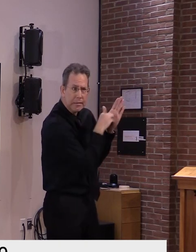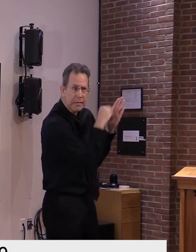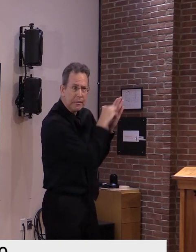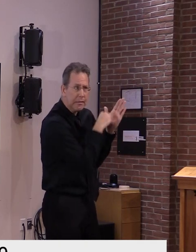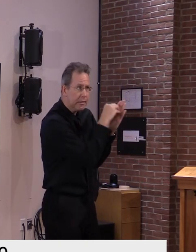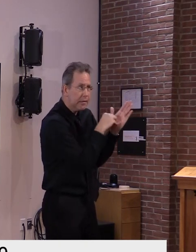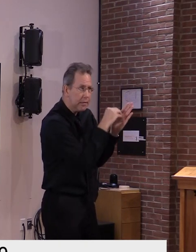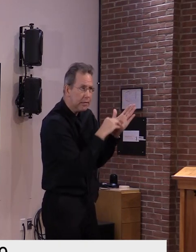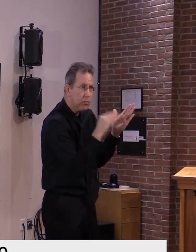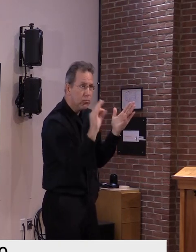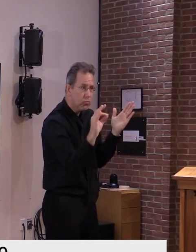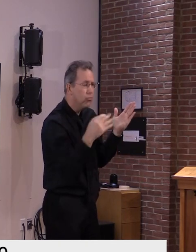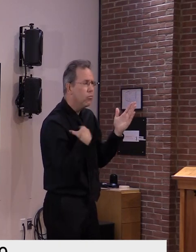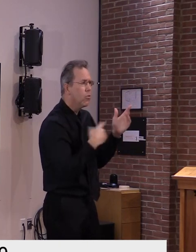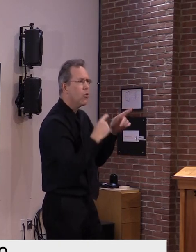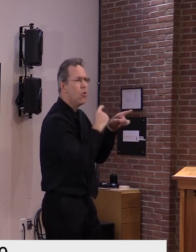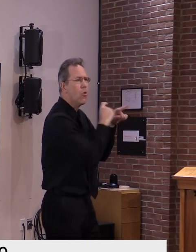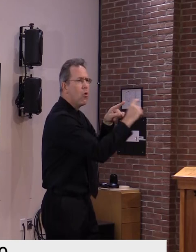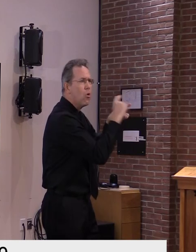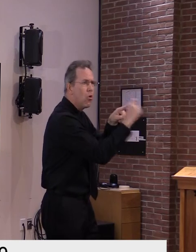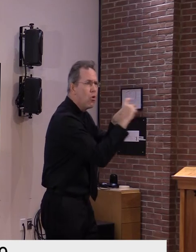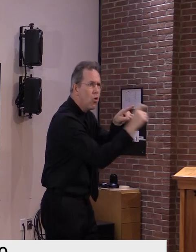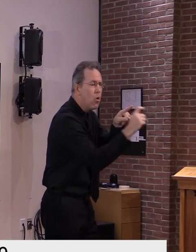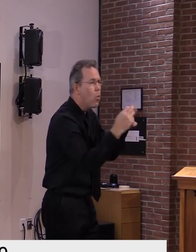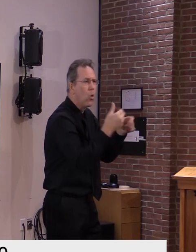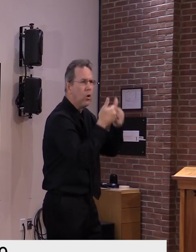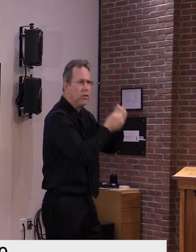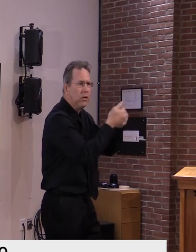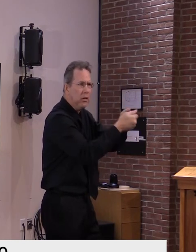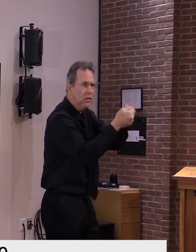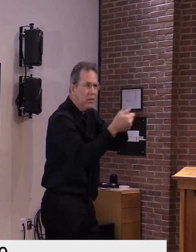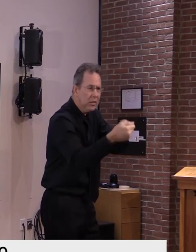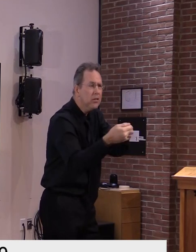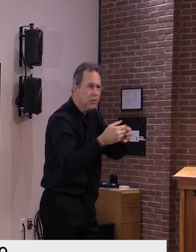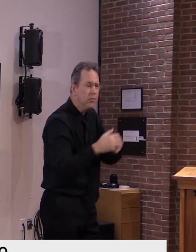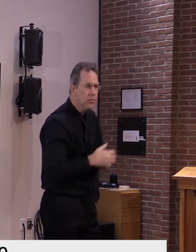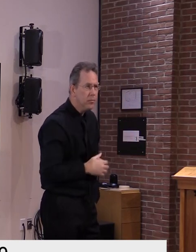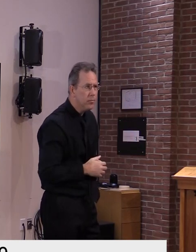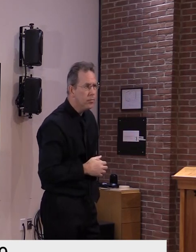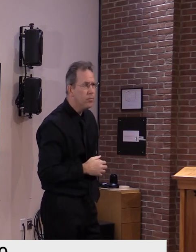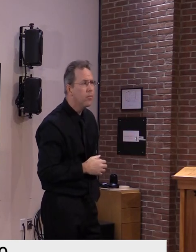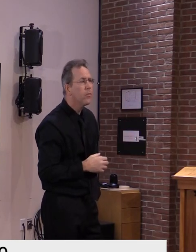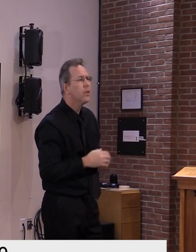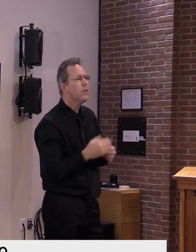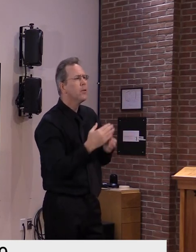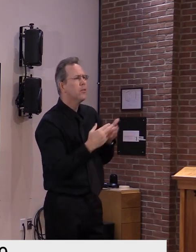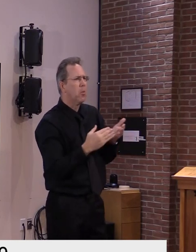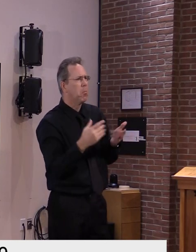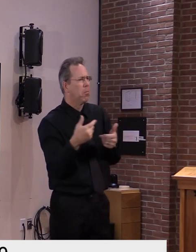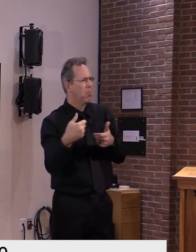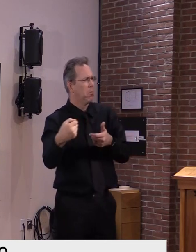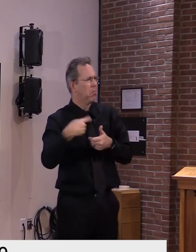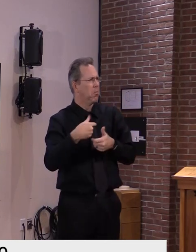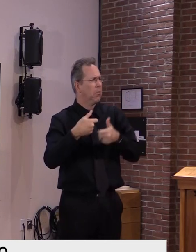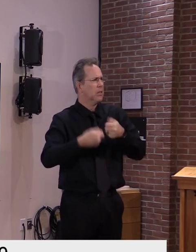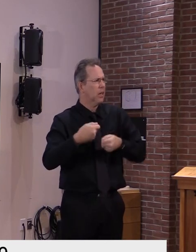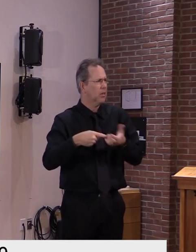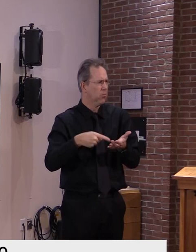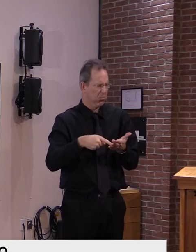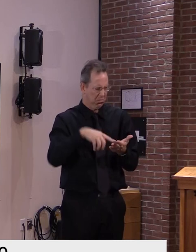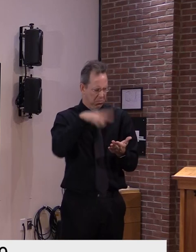situation. But if you do get a text, please know it is a legitimate and important message from the Department of